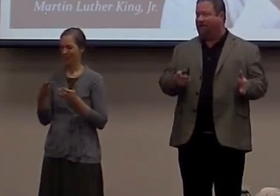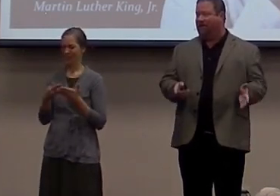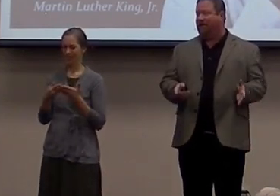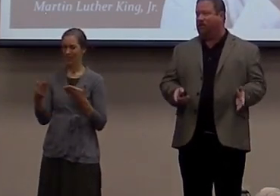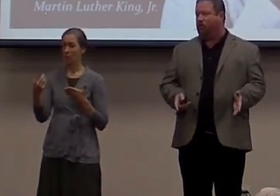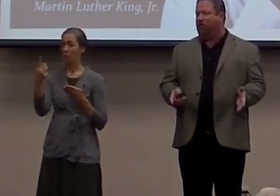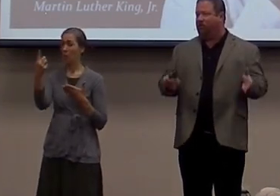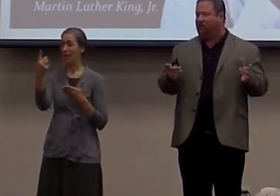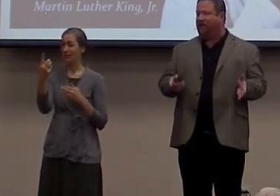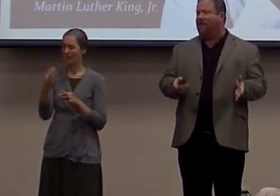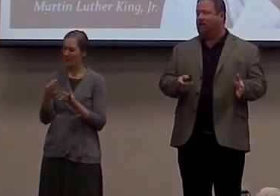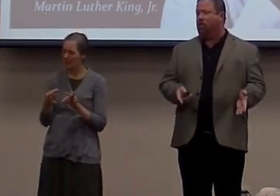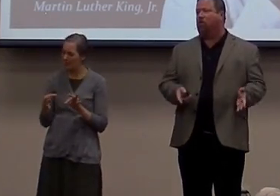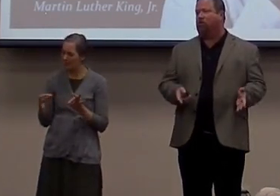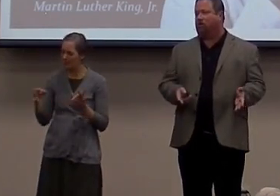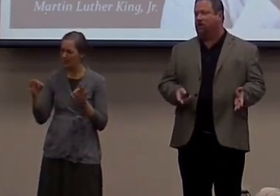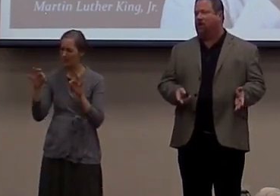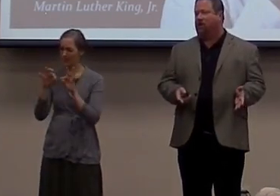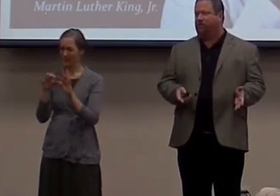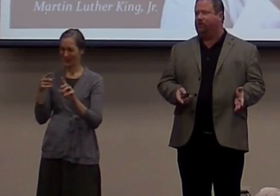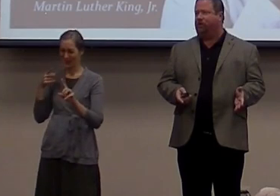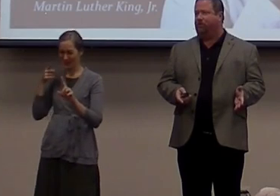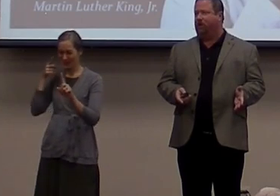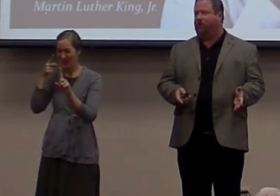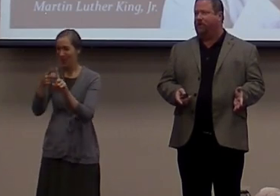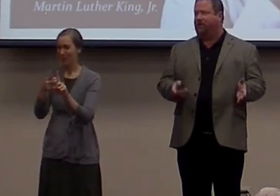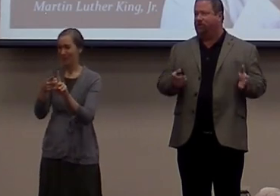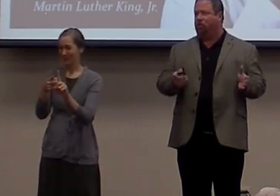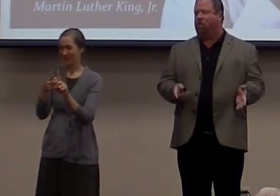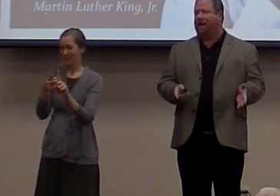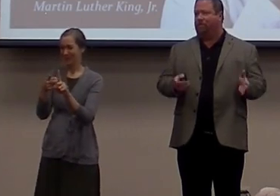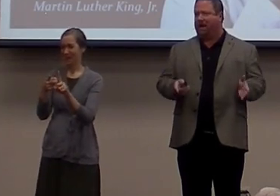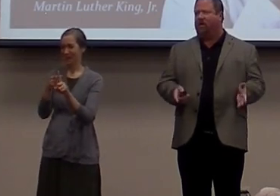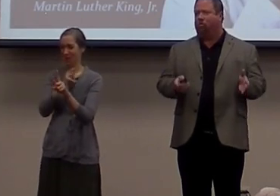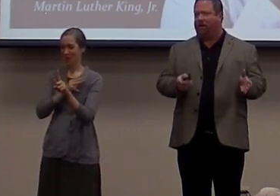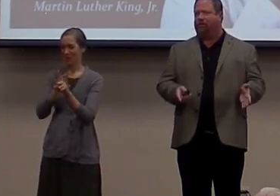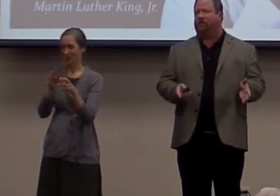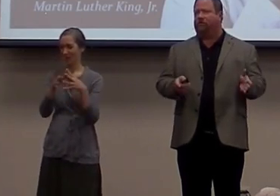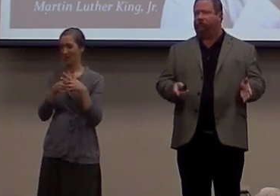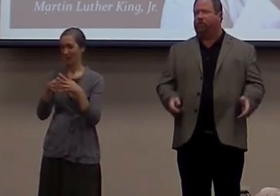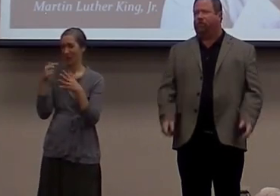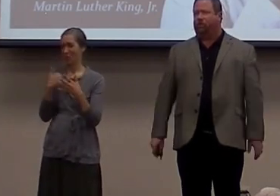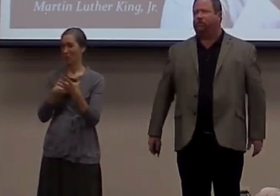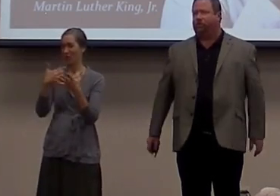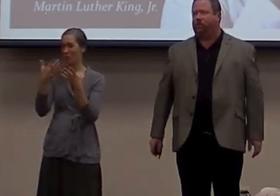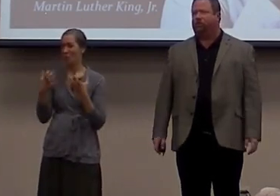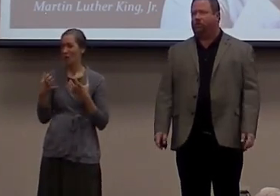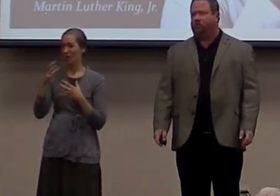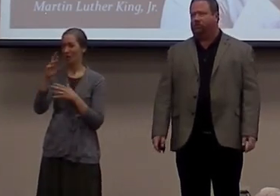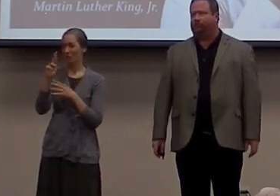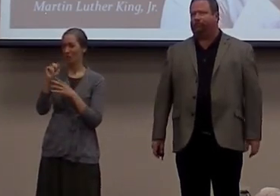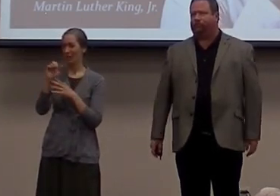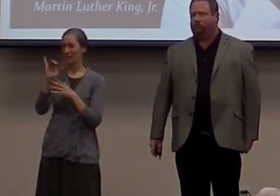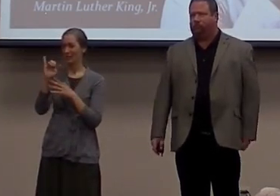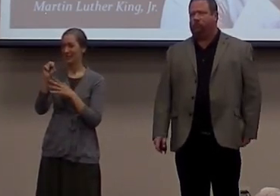key tenets, one of the key goals of Mission America is to wipe out racism from the Lord's church.